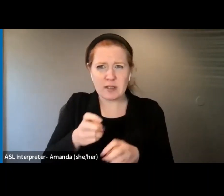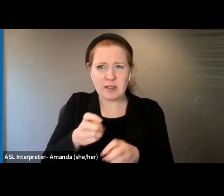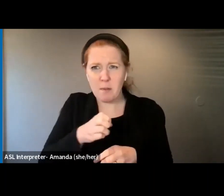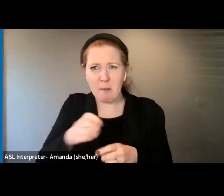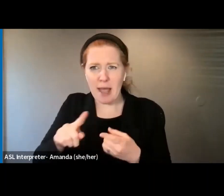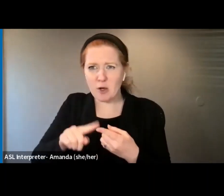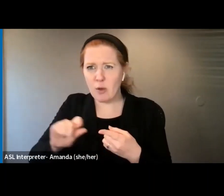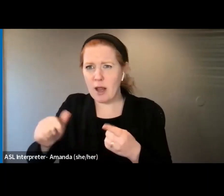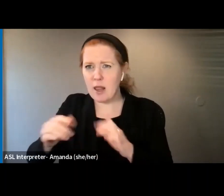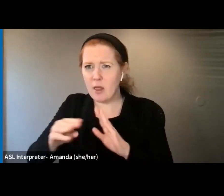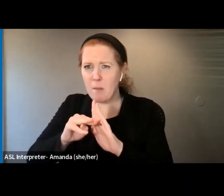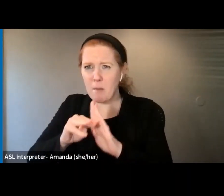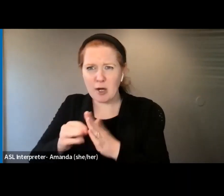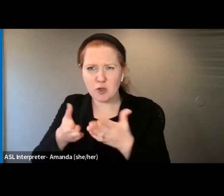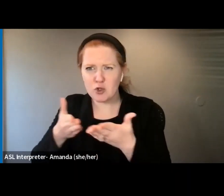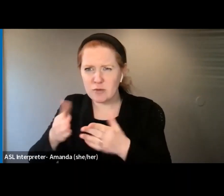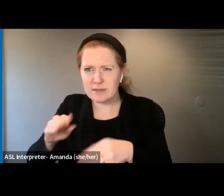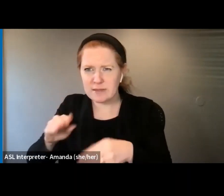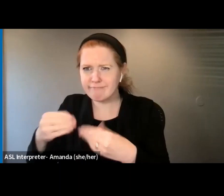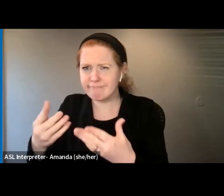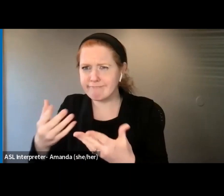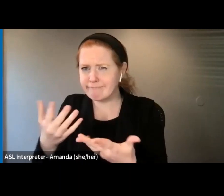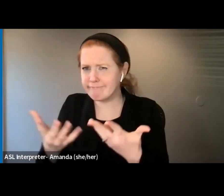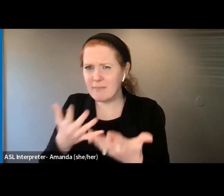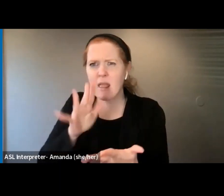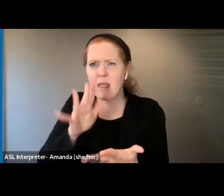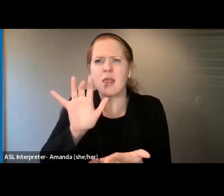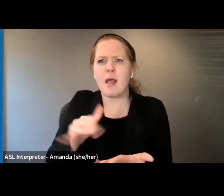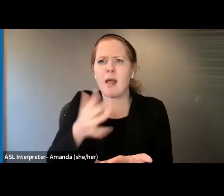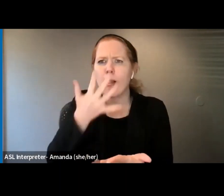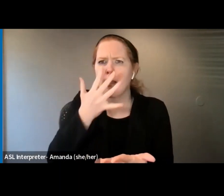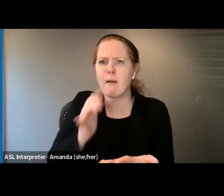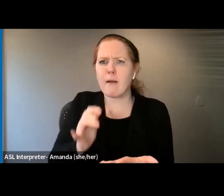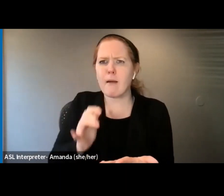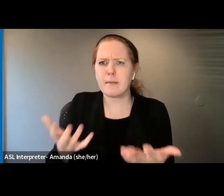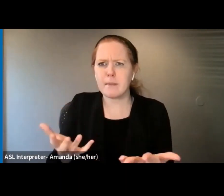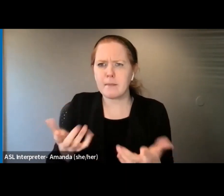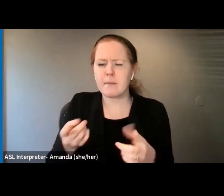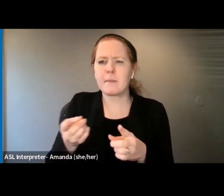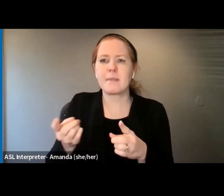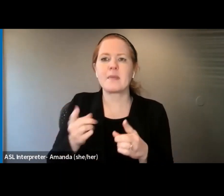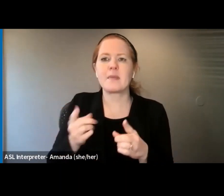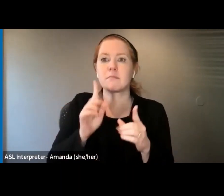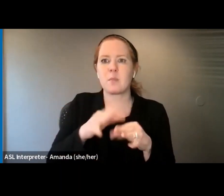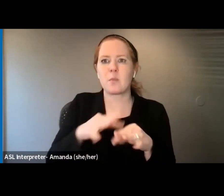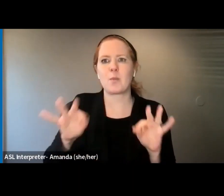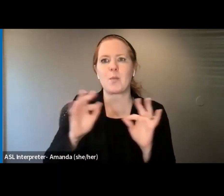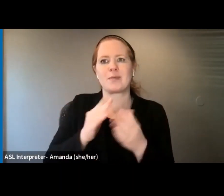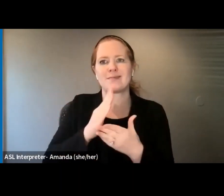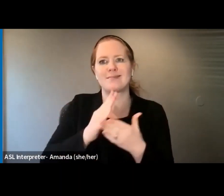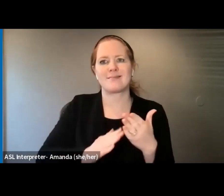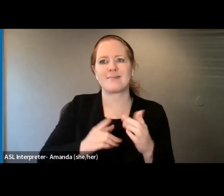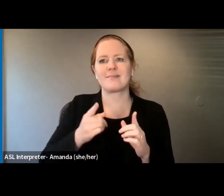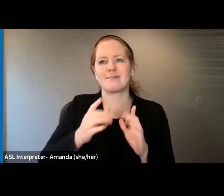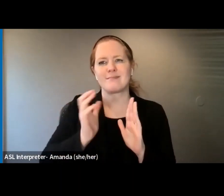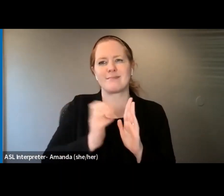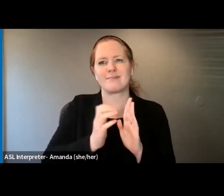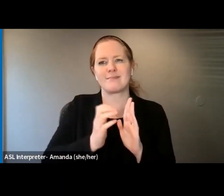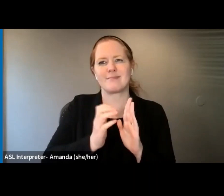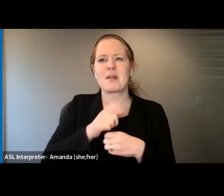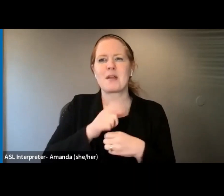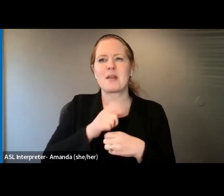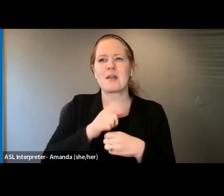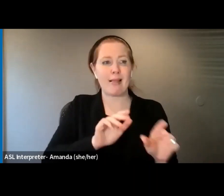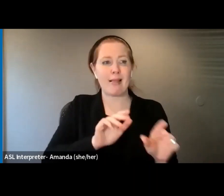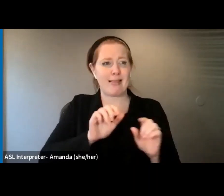model of service delivery? And so this is a very important section to make sure that people can leave participant